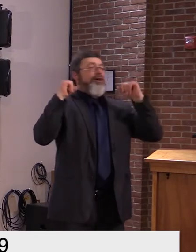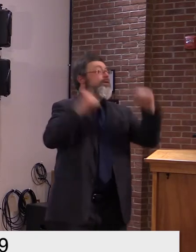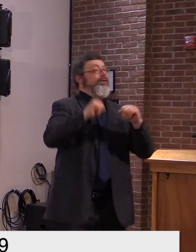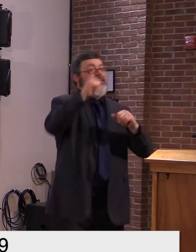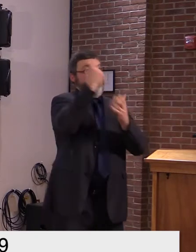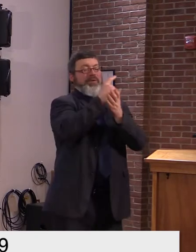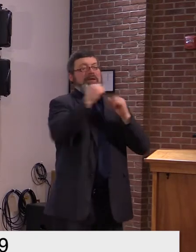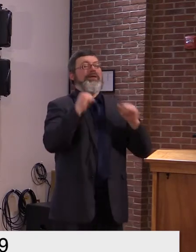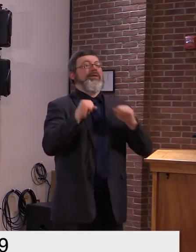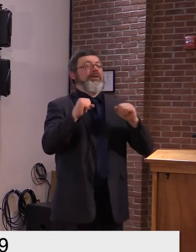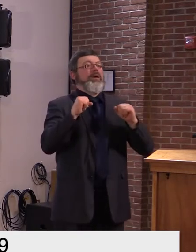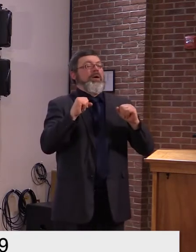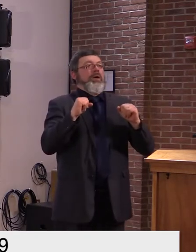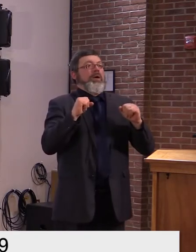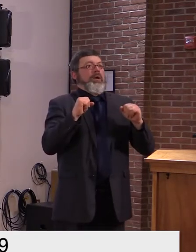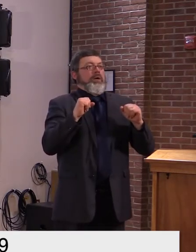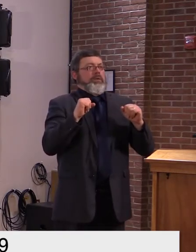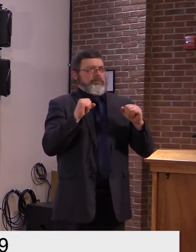in D.C.